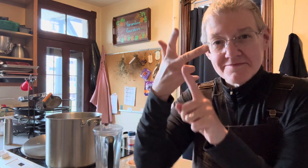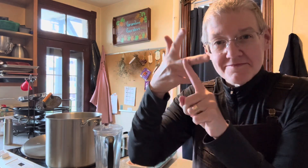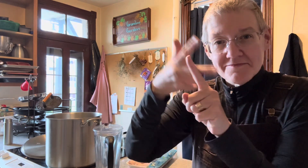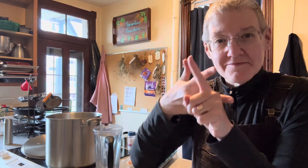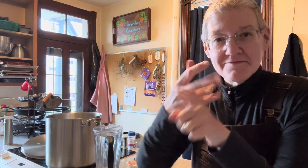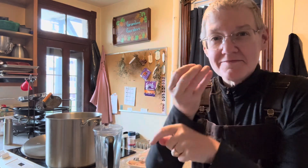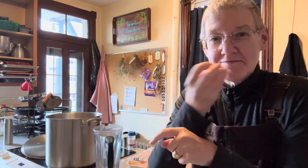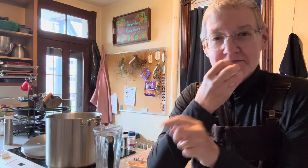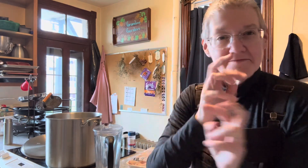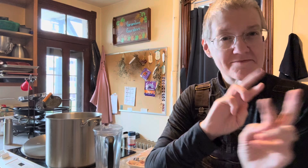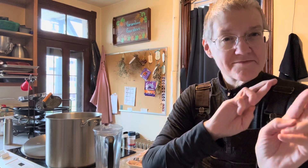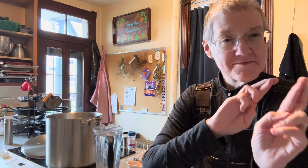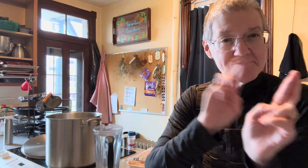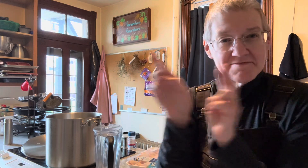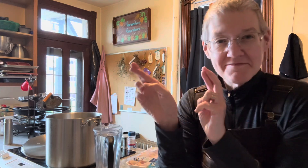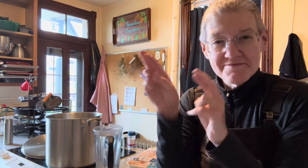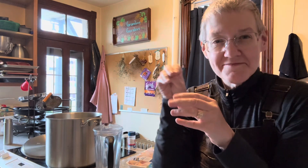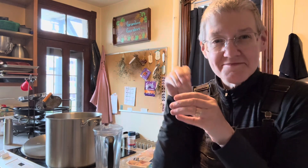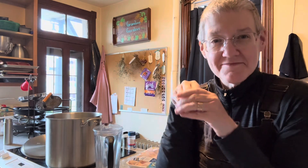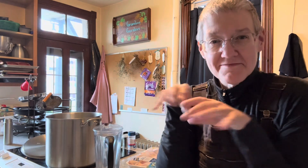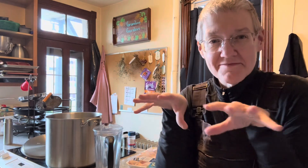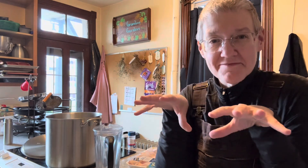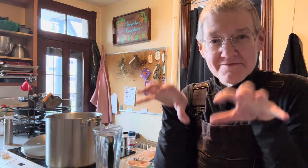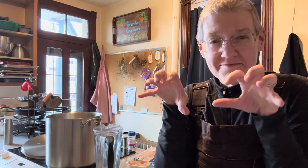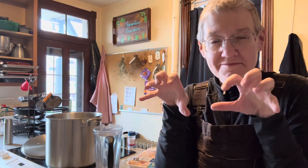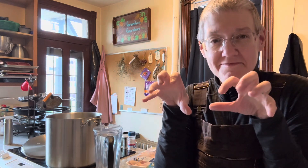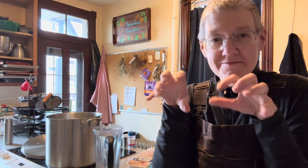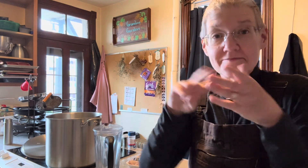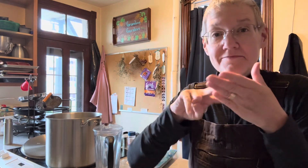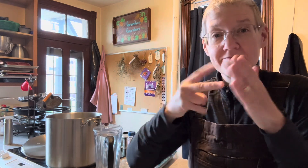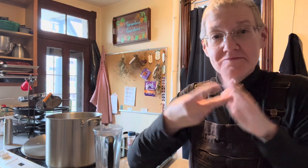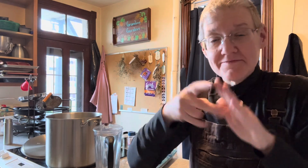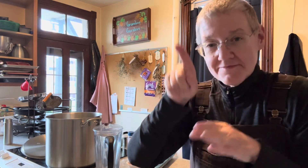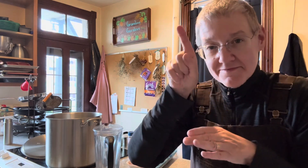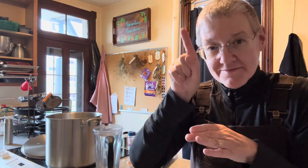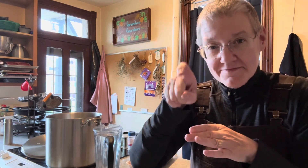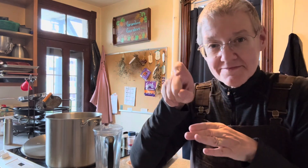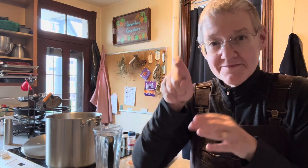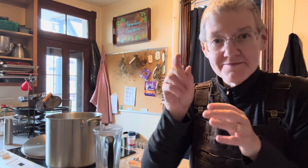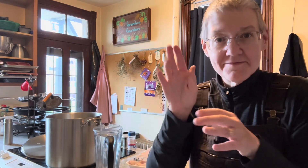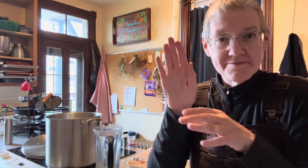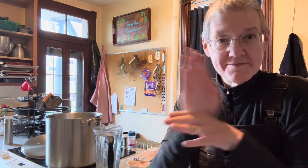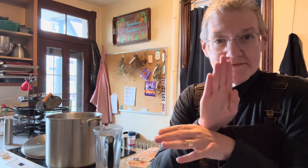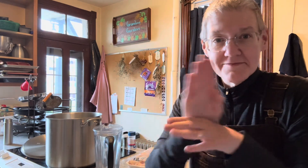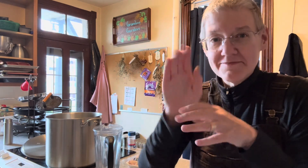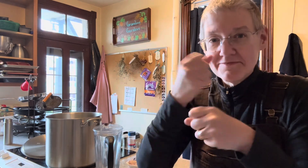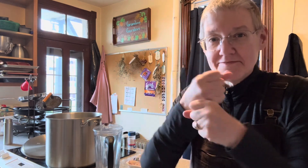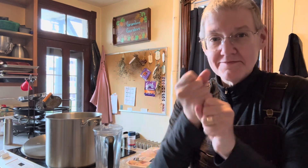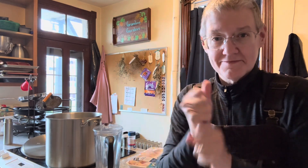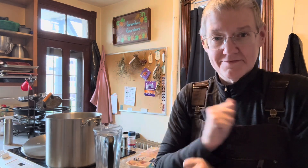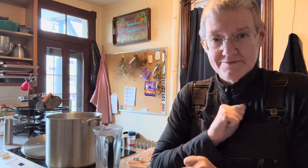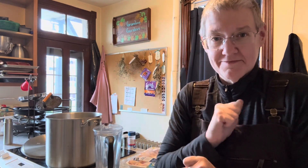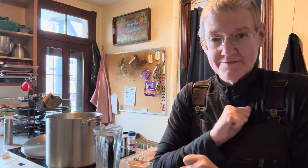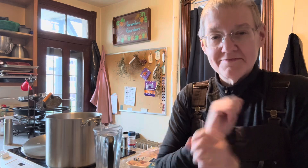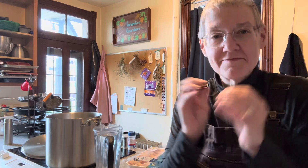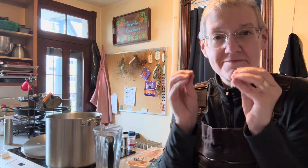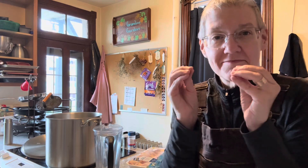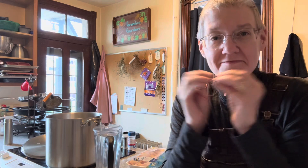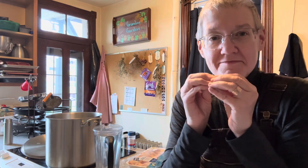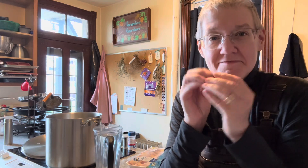I want 3 months worth of food ready to go in the freezer. That means I need to get busy making myself